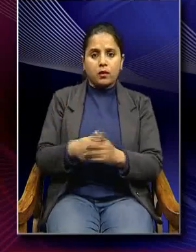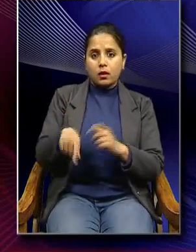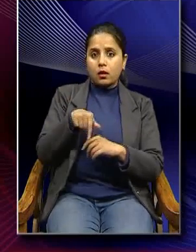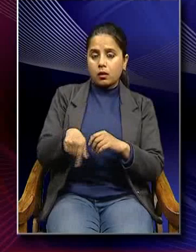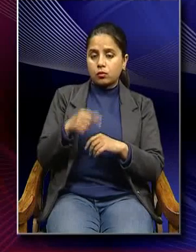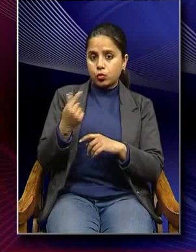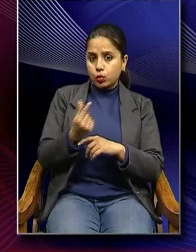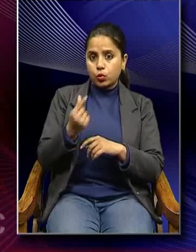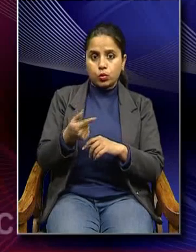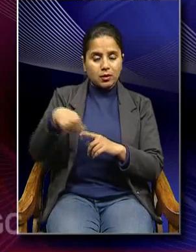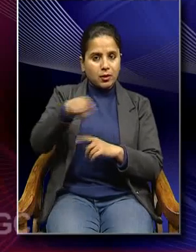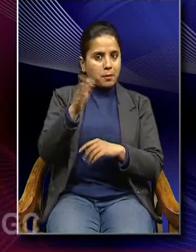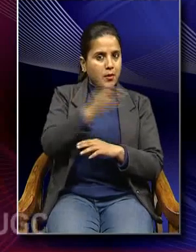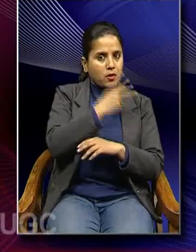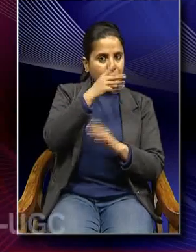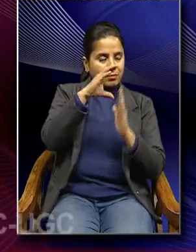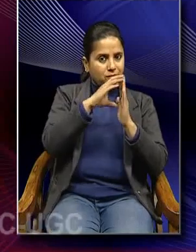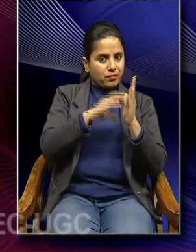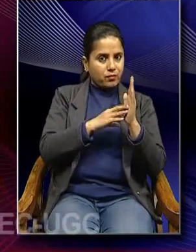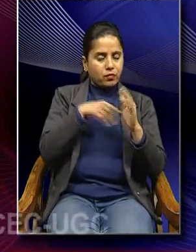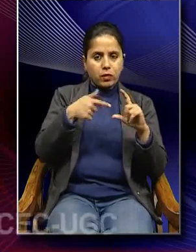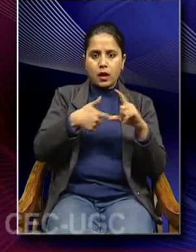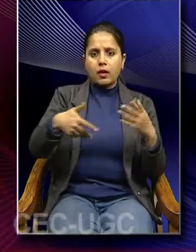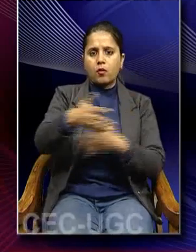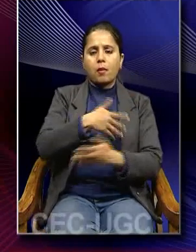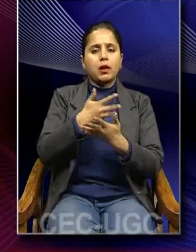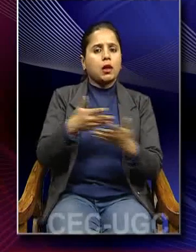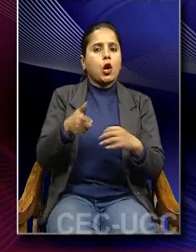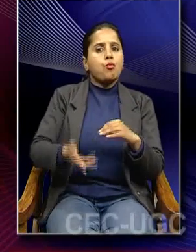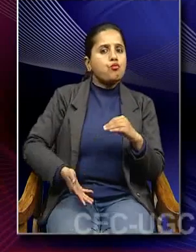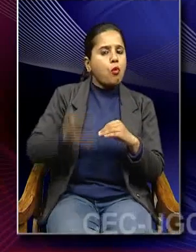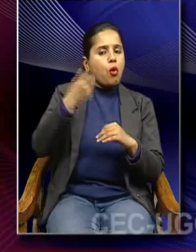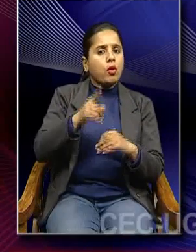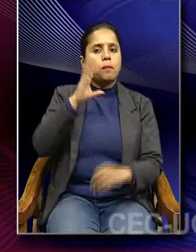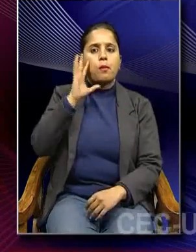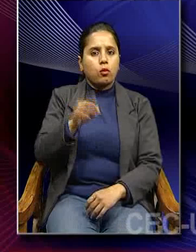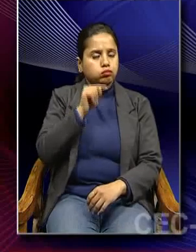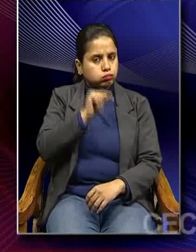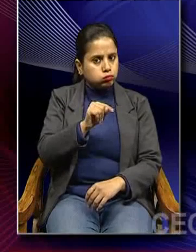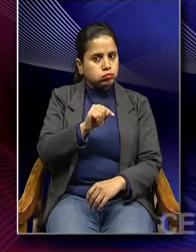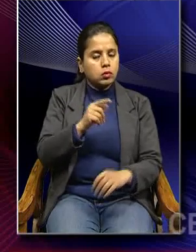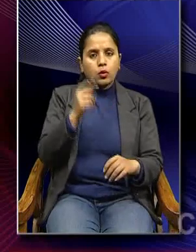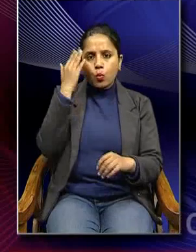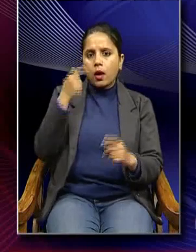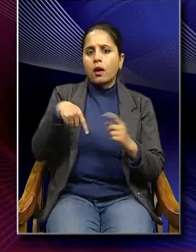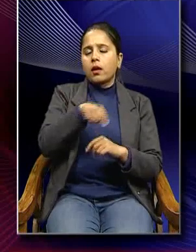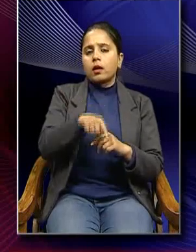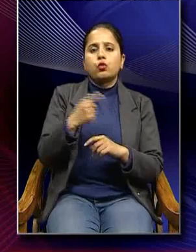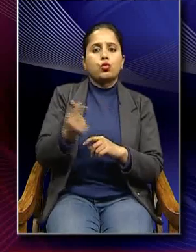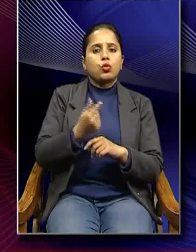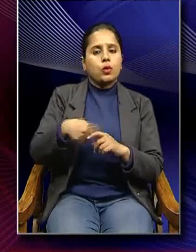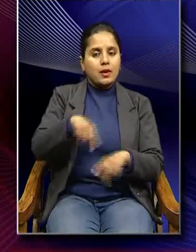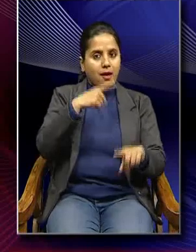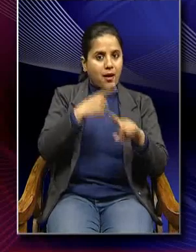utility function you saw, the environmental good becomes more and more important as consumption of